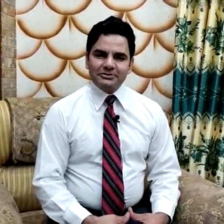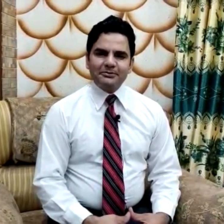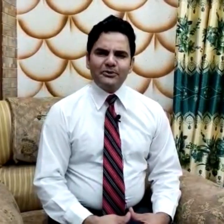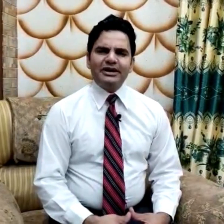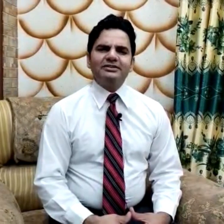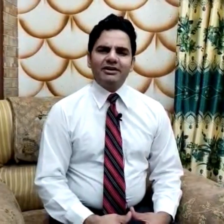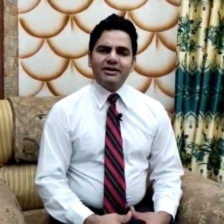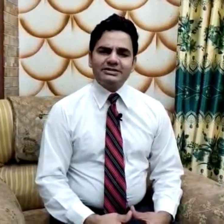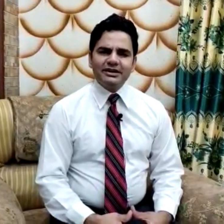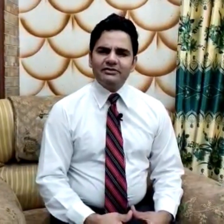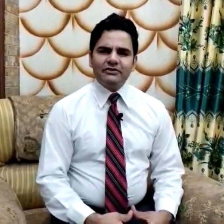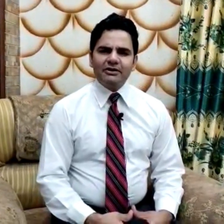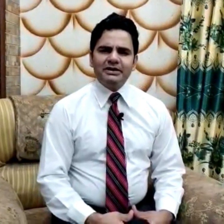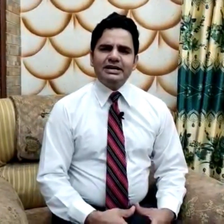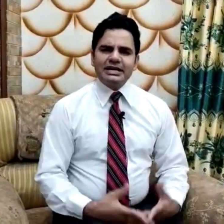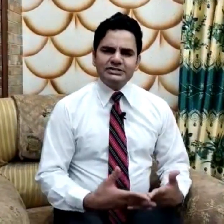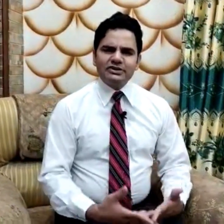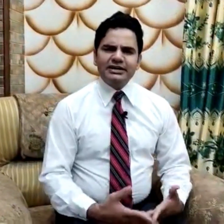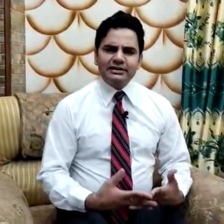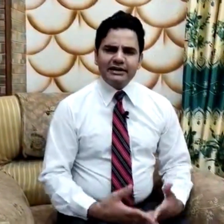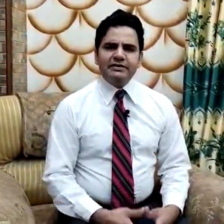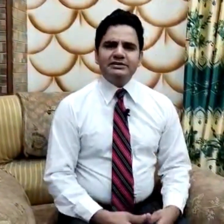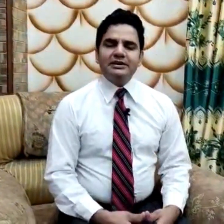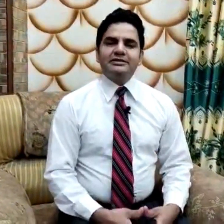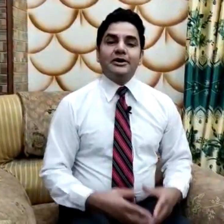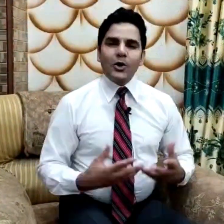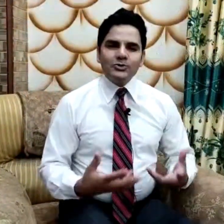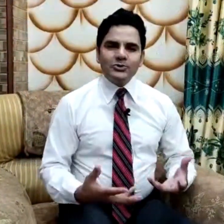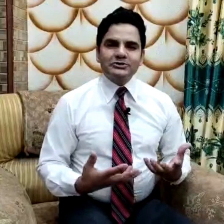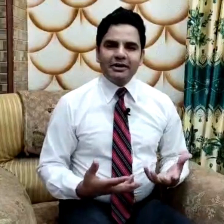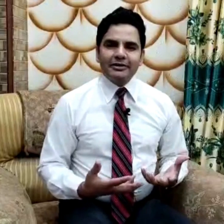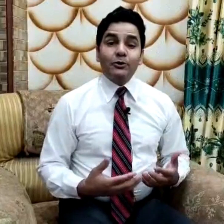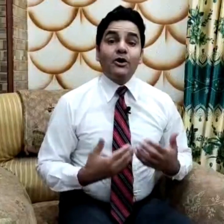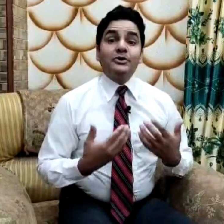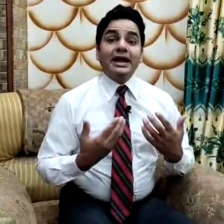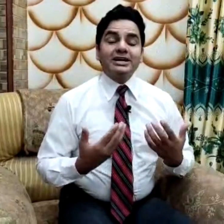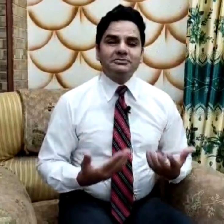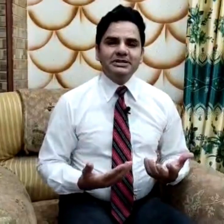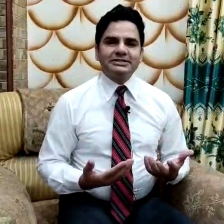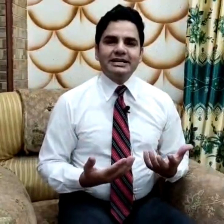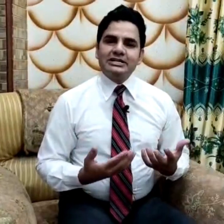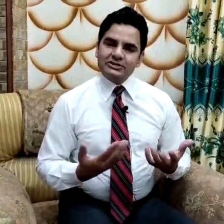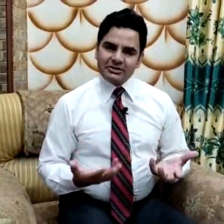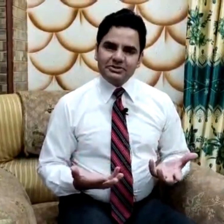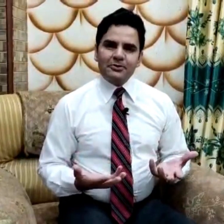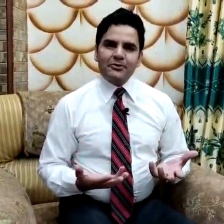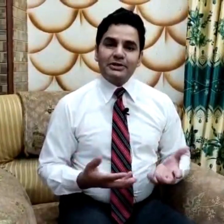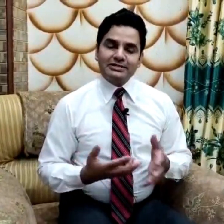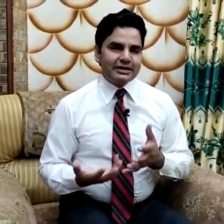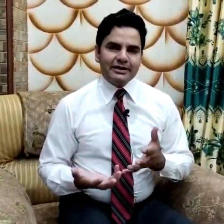subject pronoun and the auxiliary verb in sign language, that how to sign or how to express the subject pronoun in sign